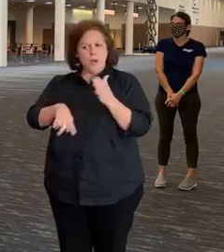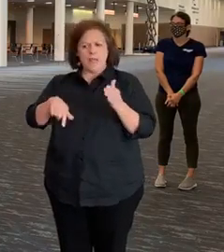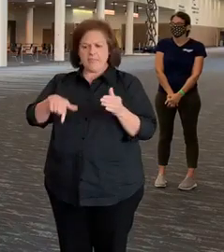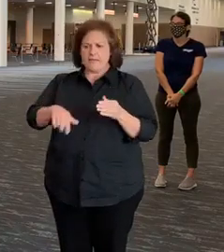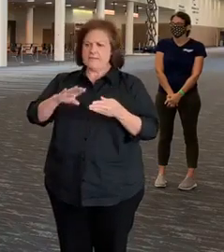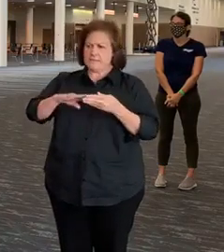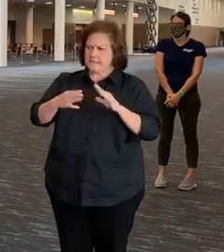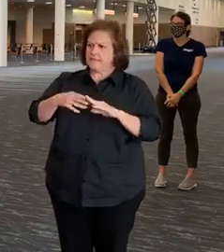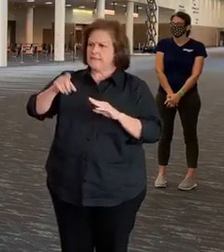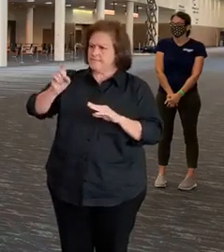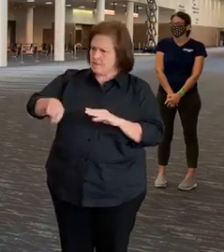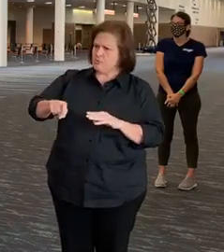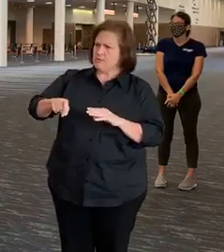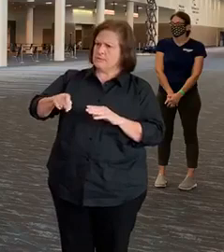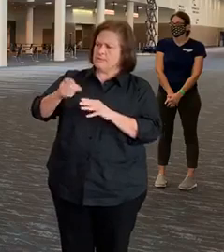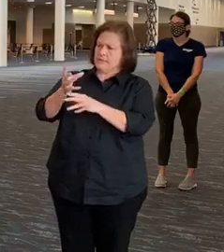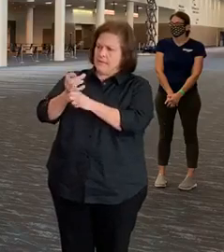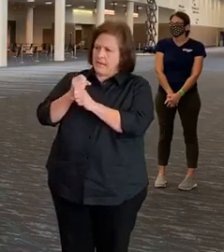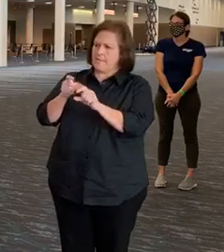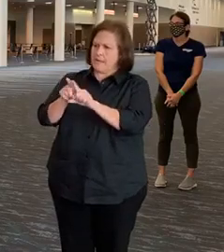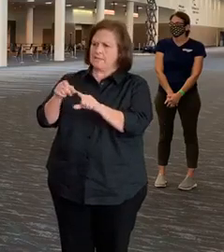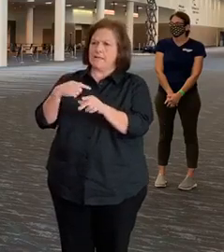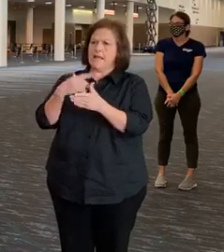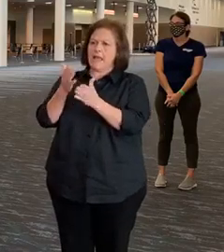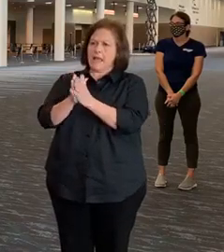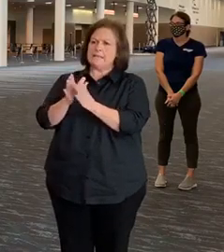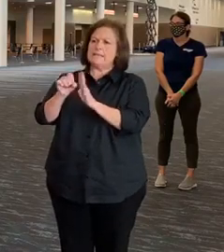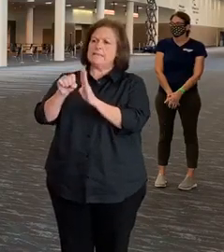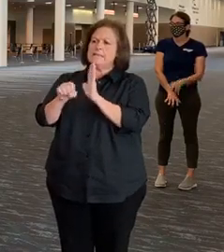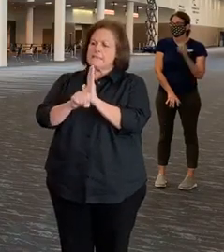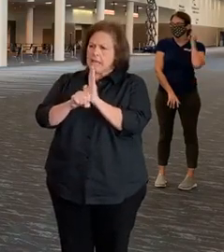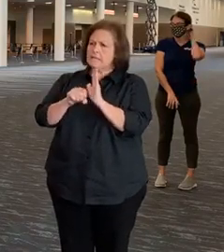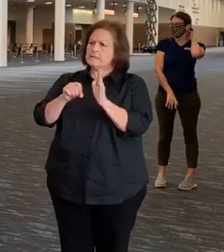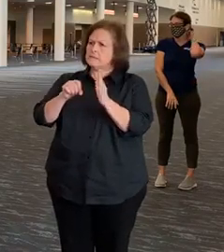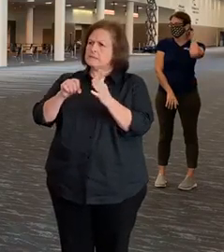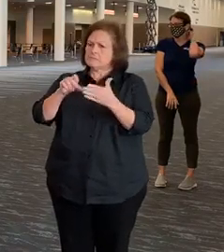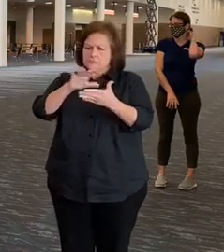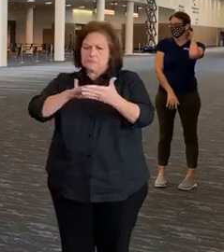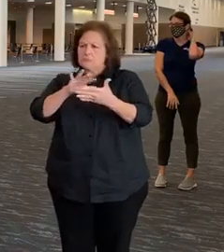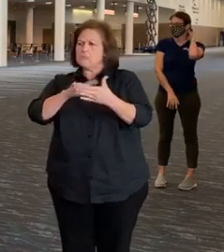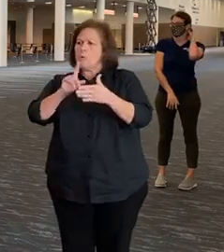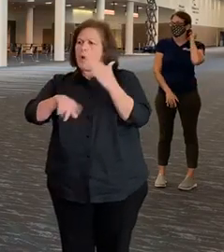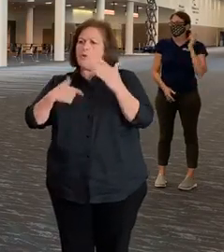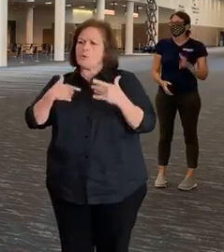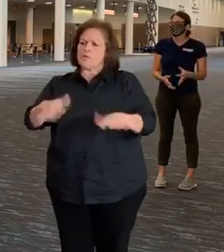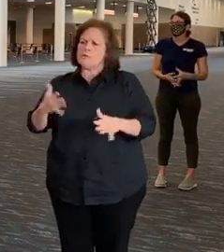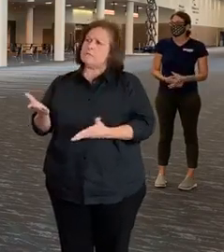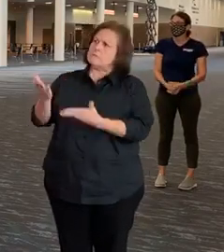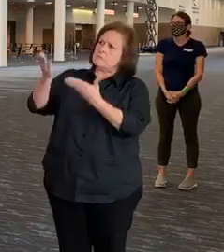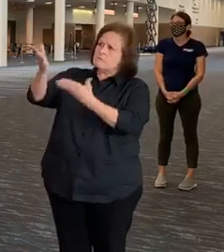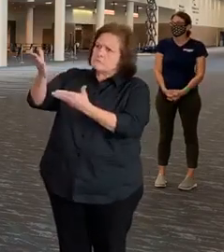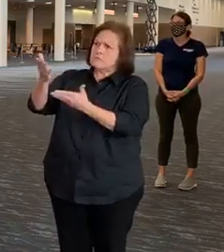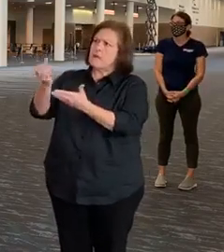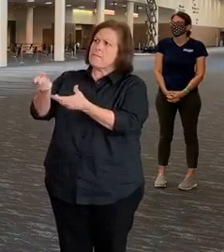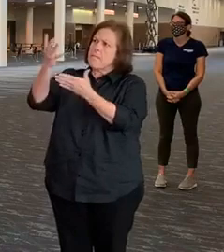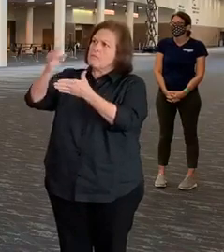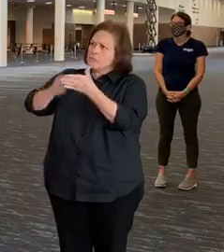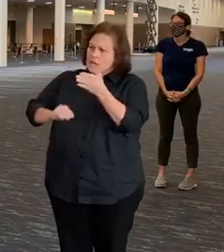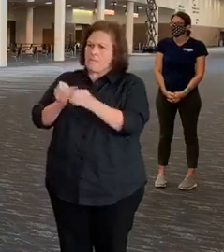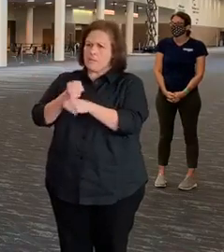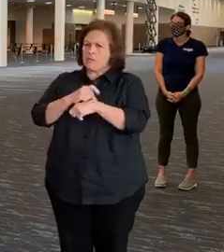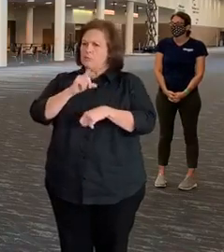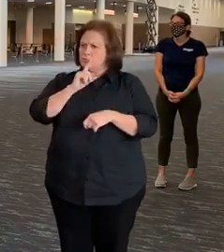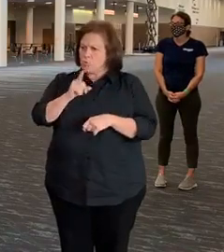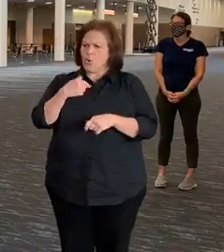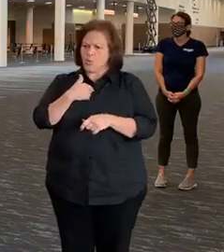city, as well as asking for the state to look at that formula to ensure that the city of New Orleans truly gets